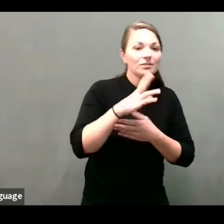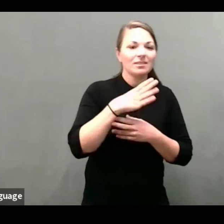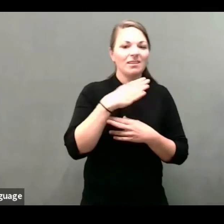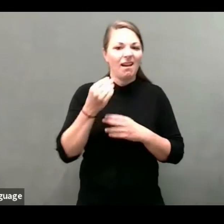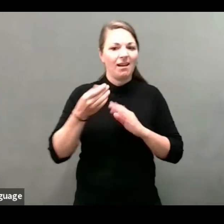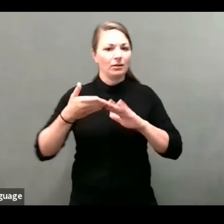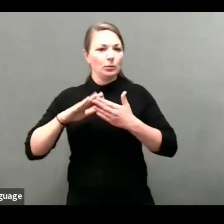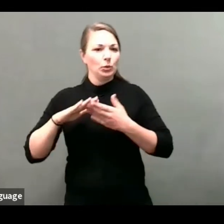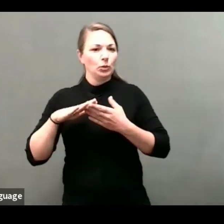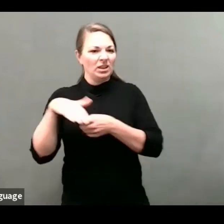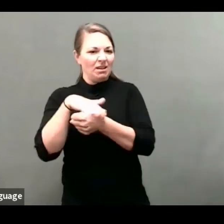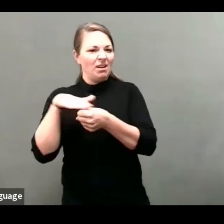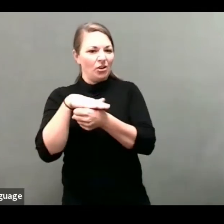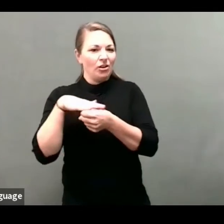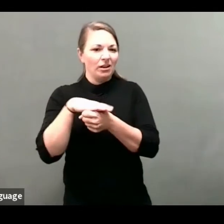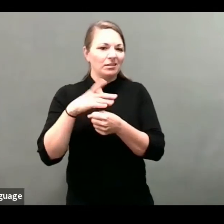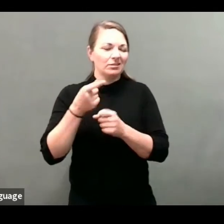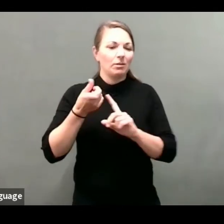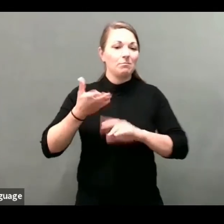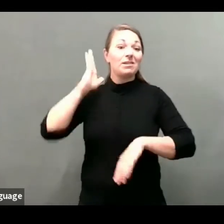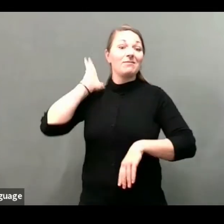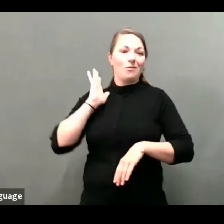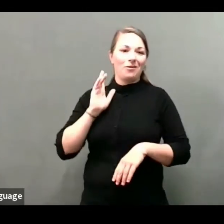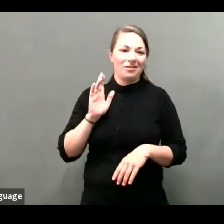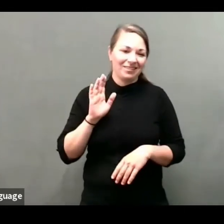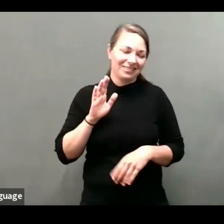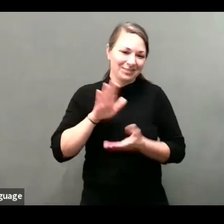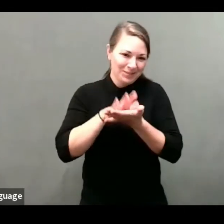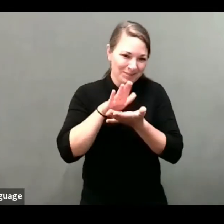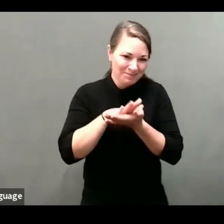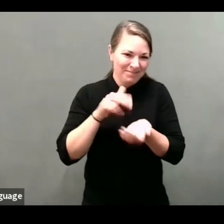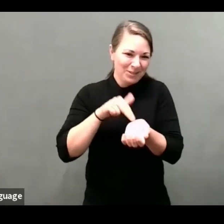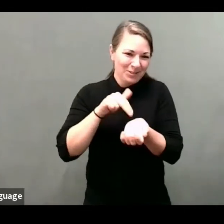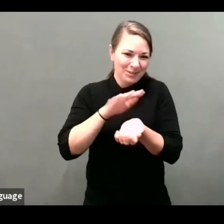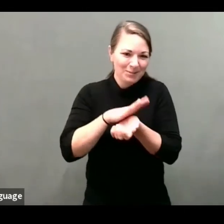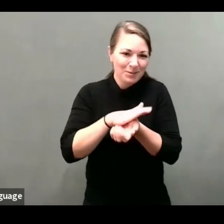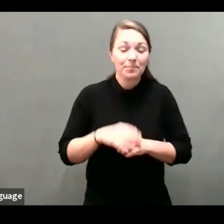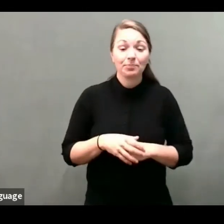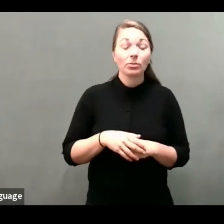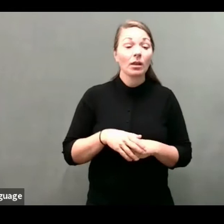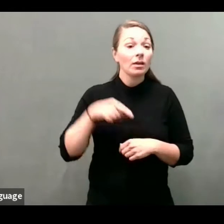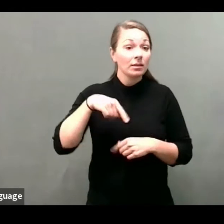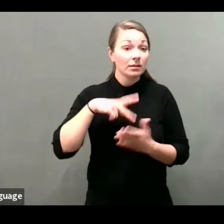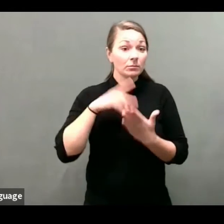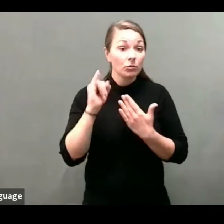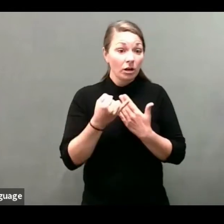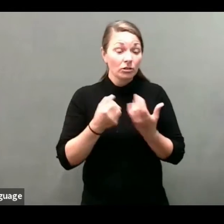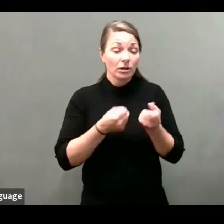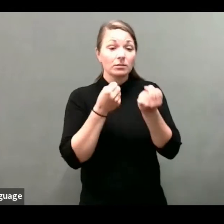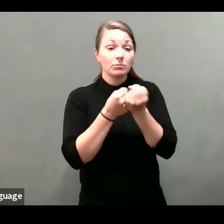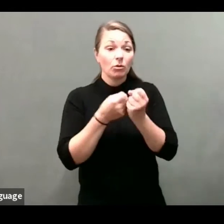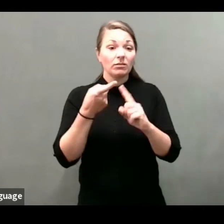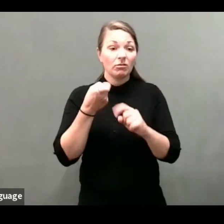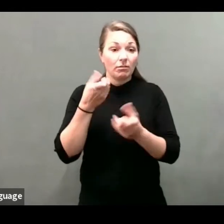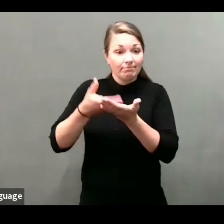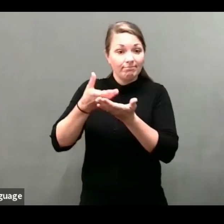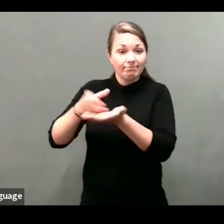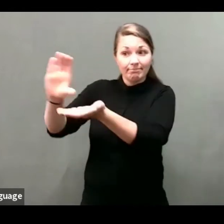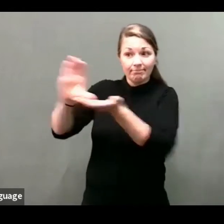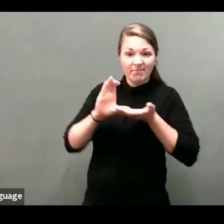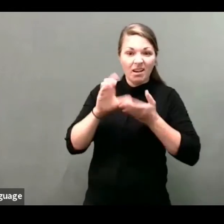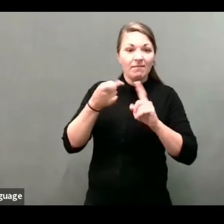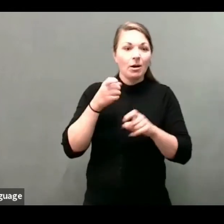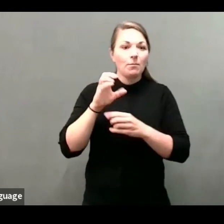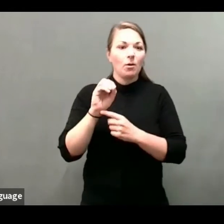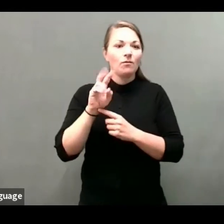you for joining us today. This project was supported by a grant that we received through OVW, so very grateful for